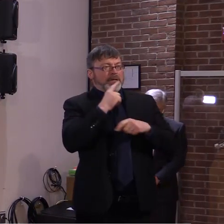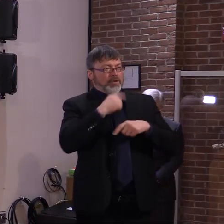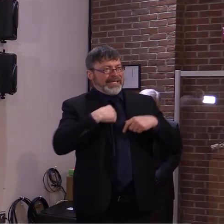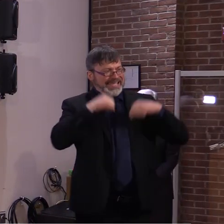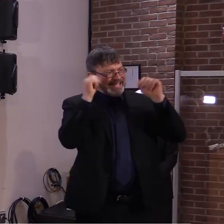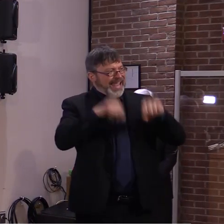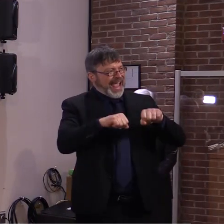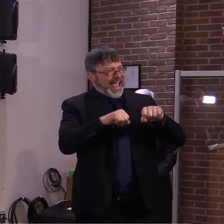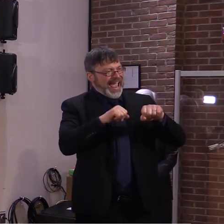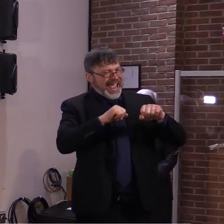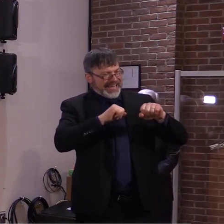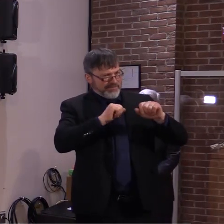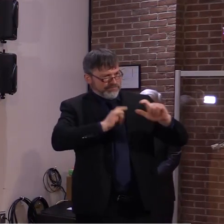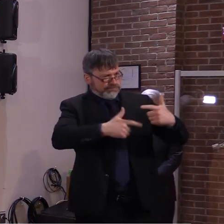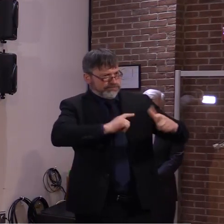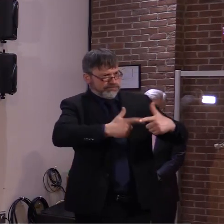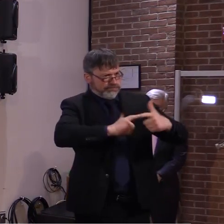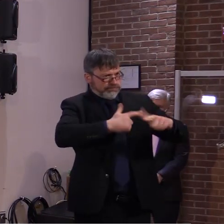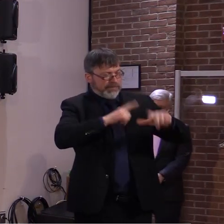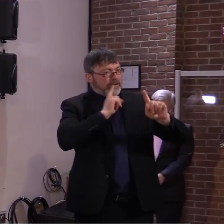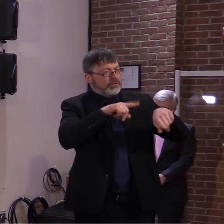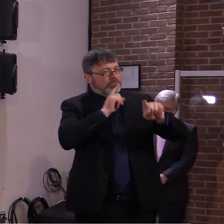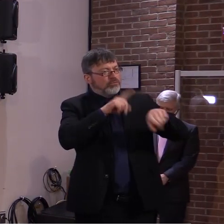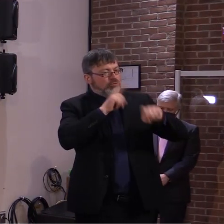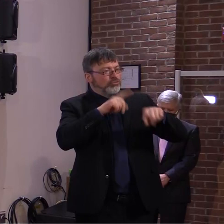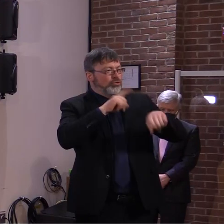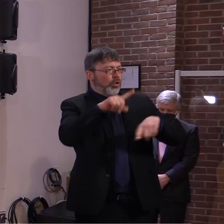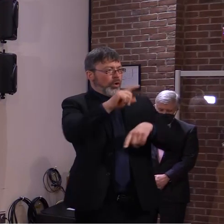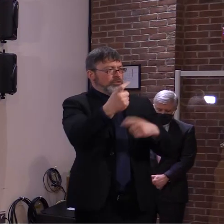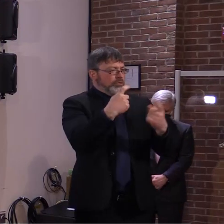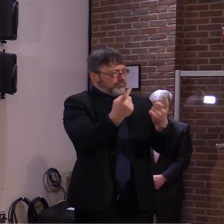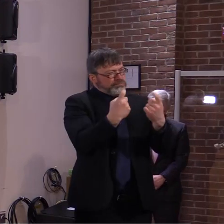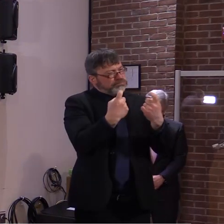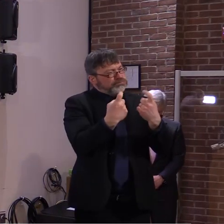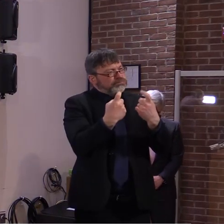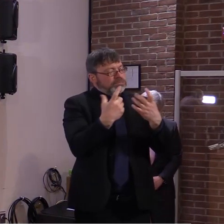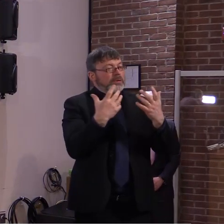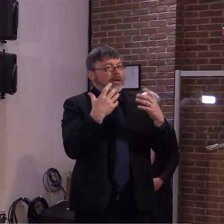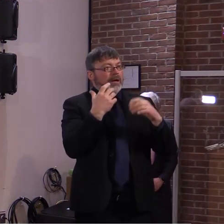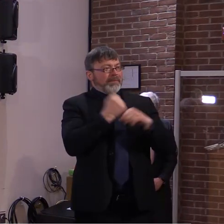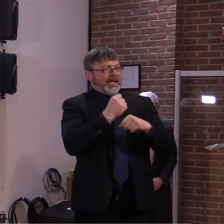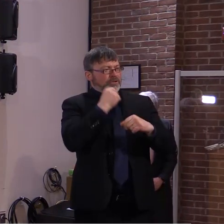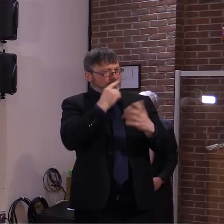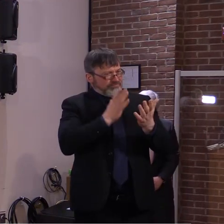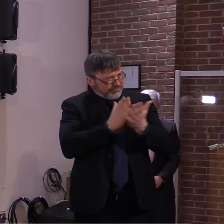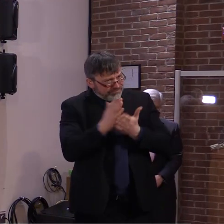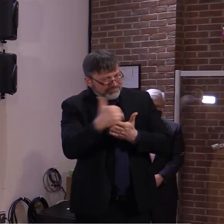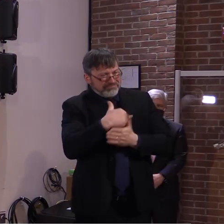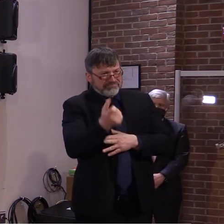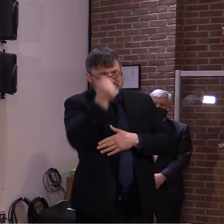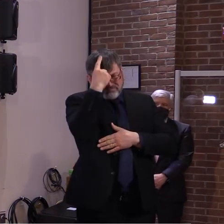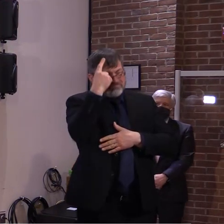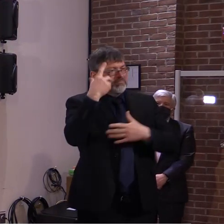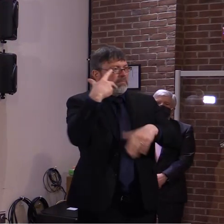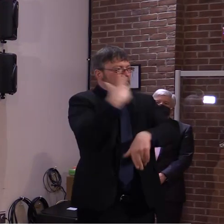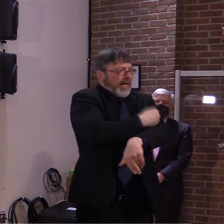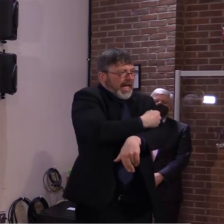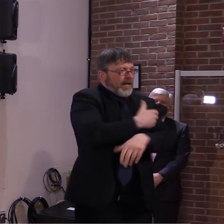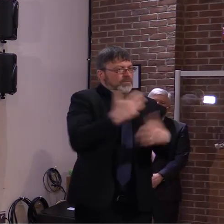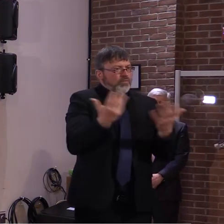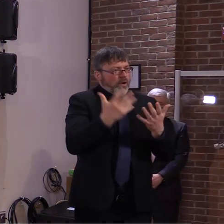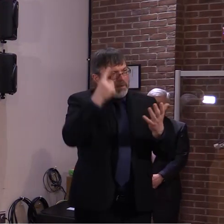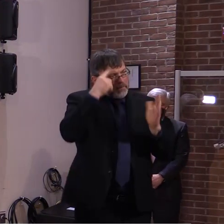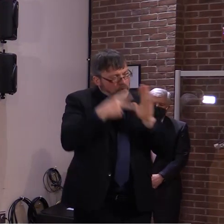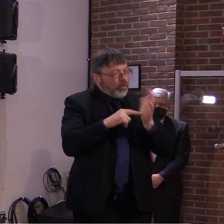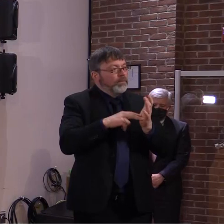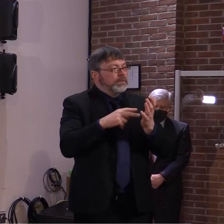those concerns and issues so we understand better and they can hear our responses better, and to really have them understand it's a